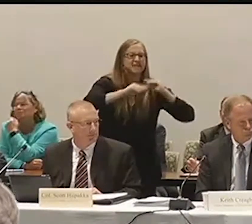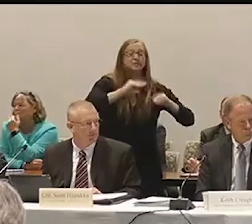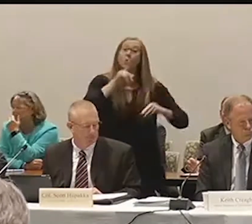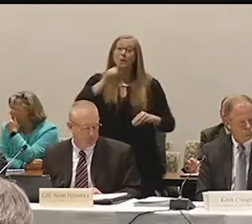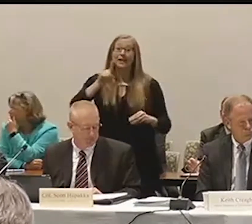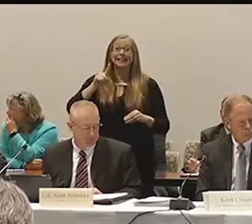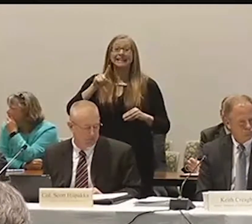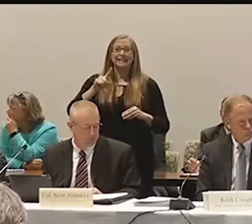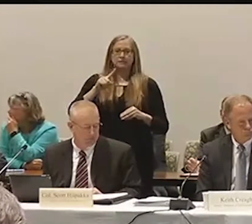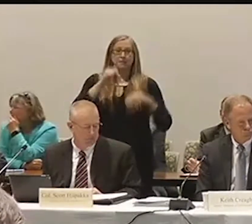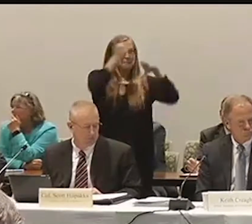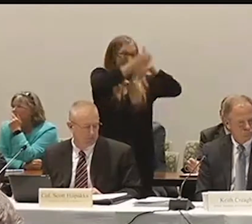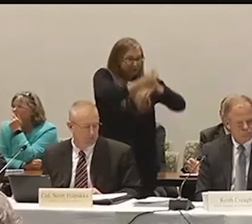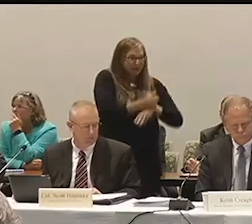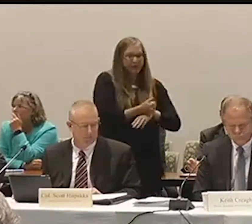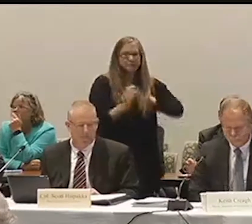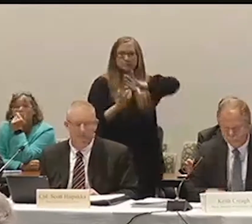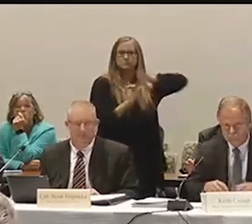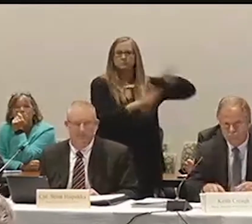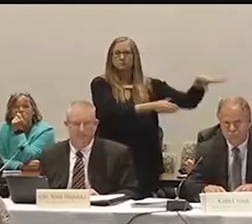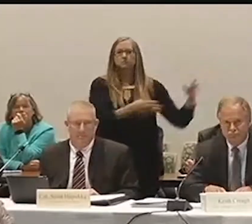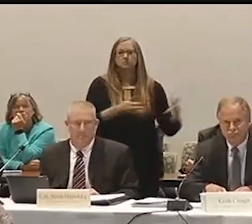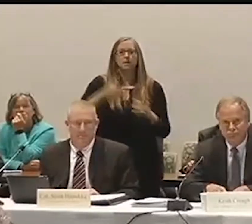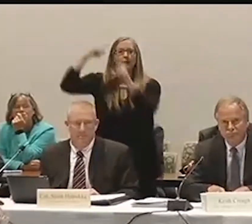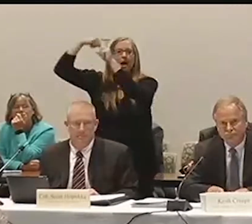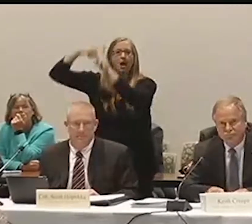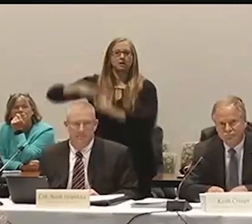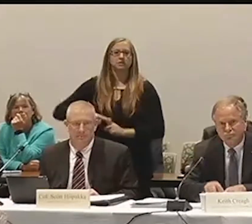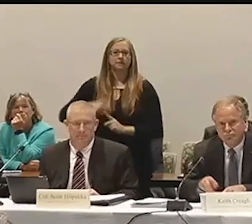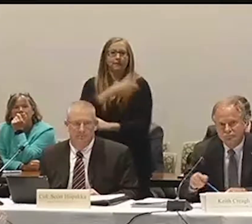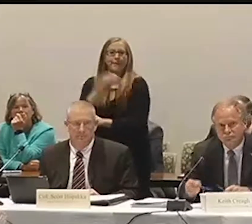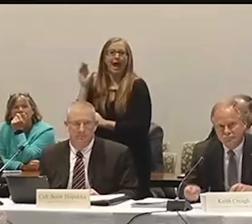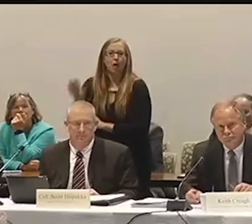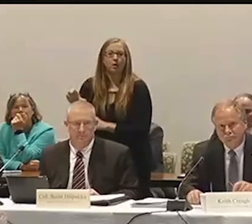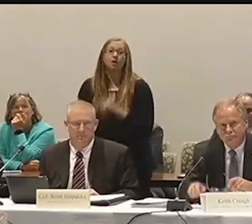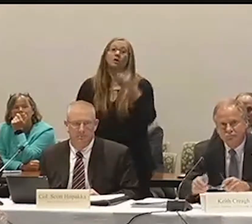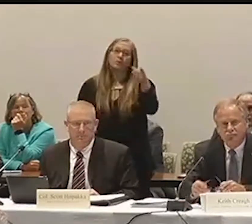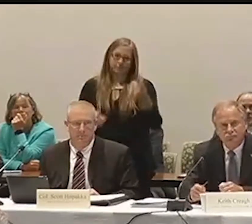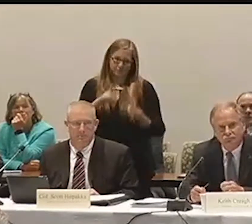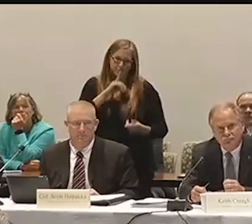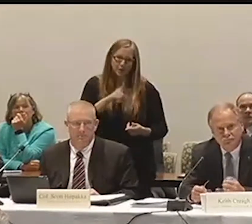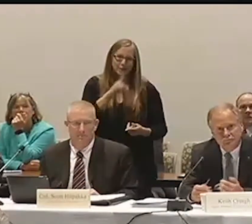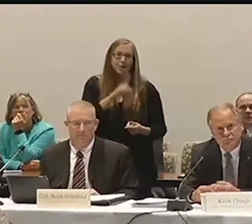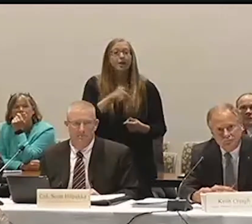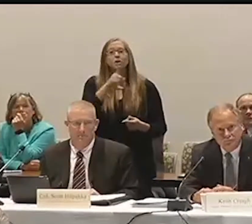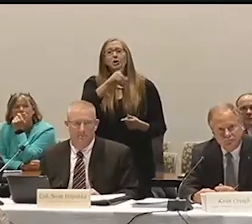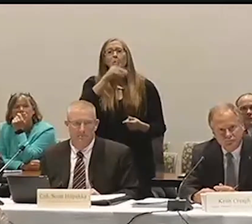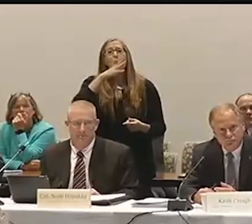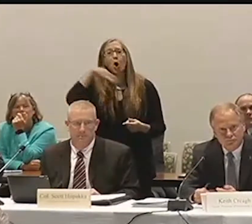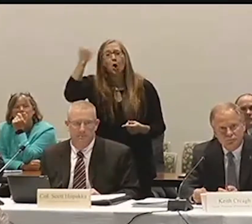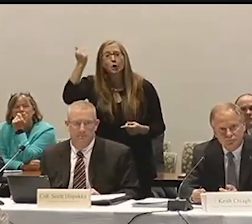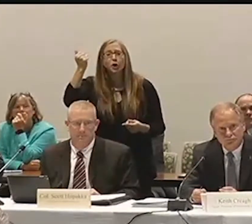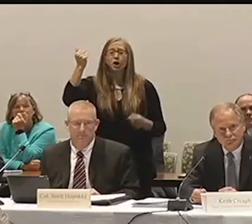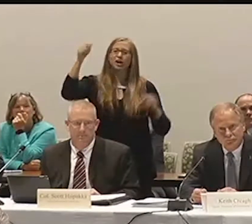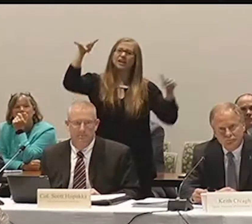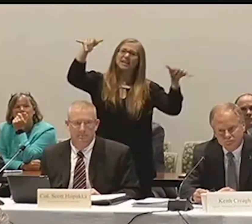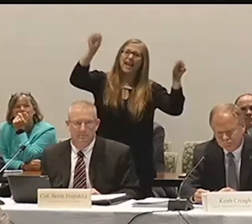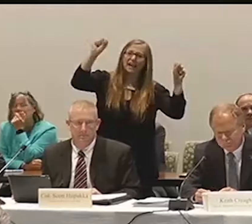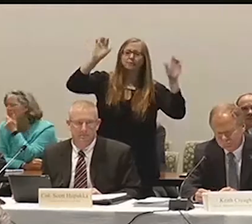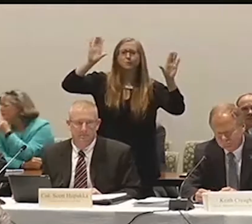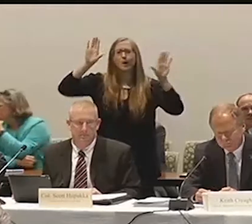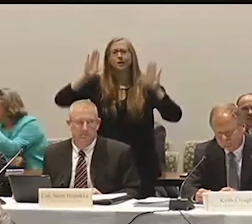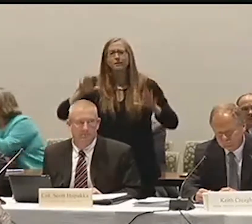for all of us, I think that would go a long way. That's an excellent point, and that's really what we're all about. Disrupt aging, have fun, enjoy life, but it's all positive. We're not looking